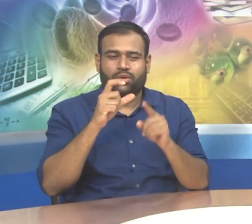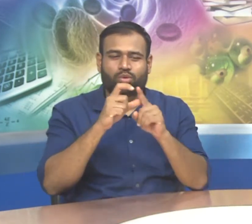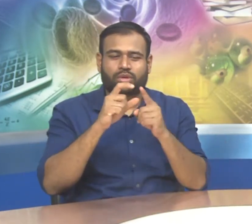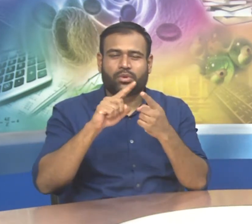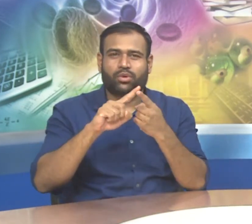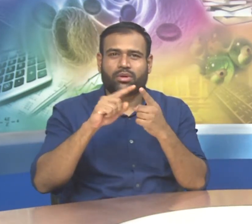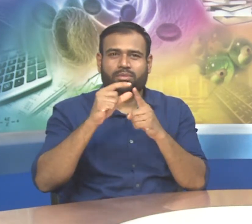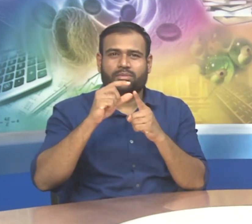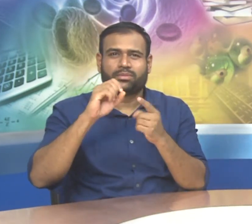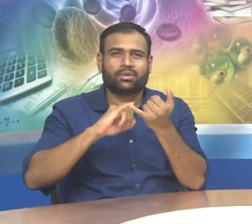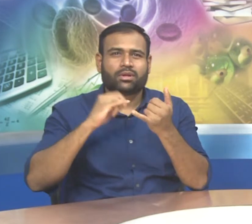Deposit.